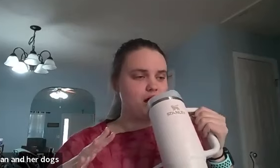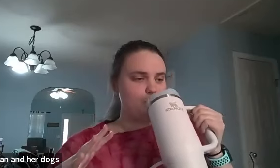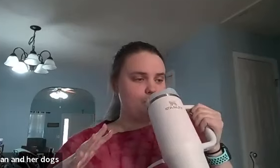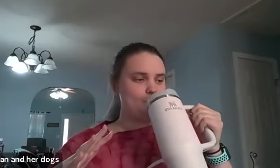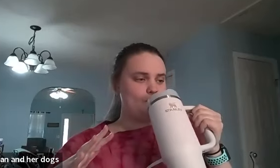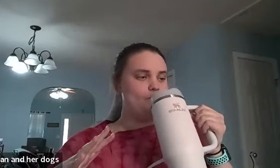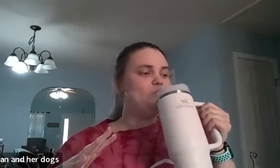right.